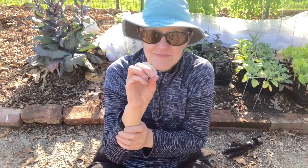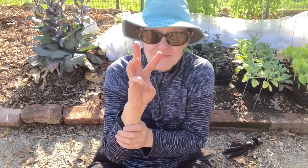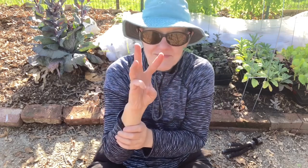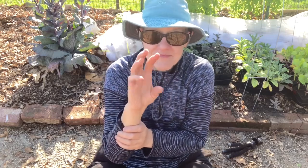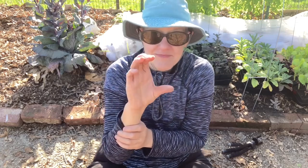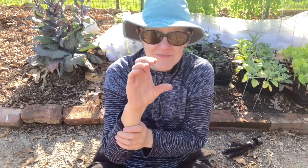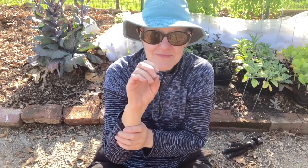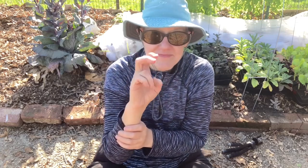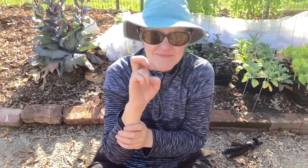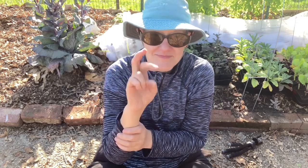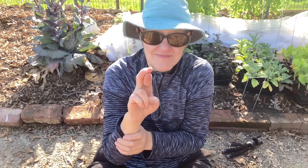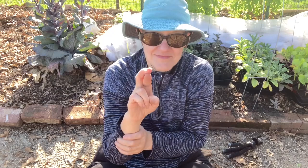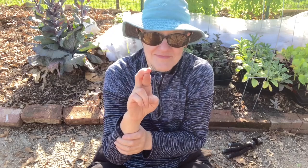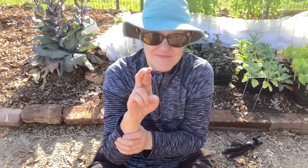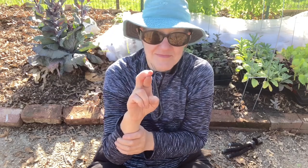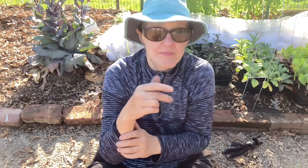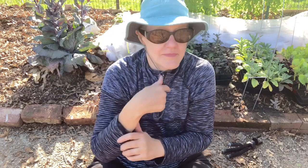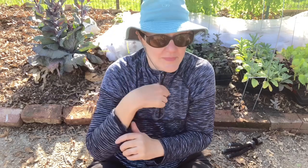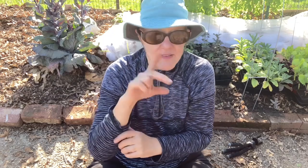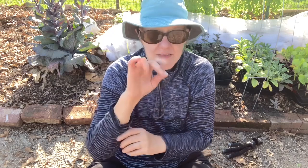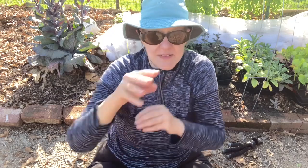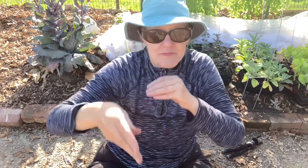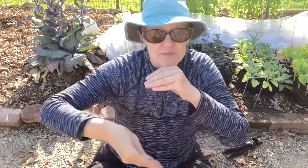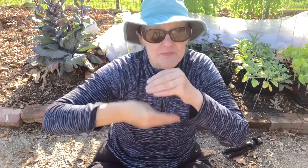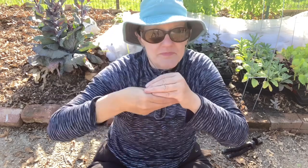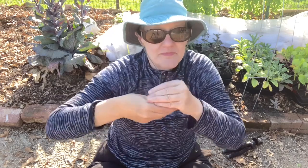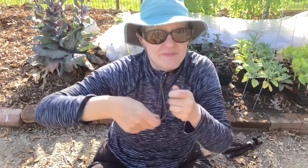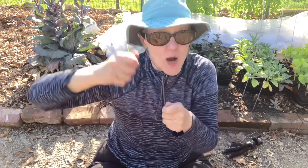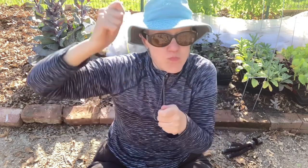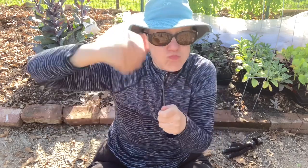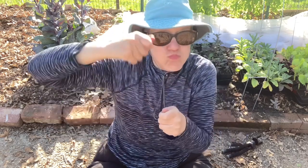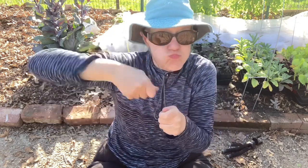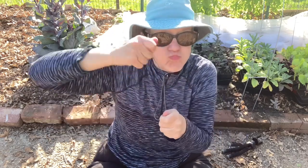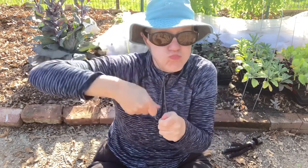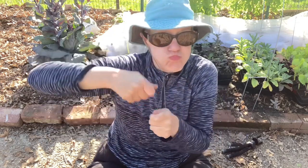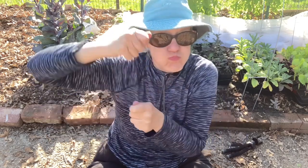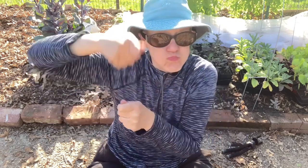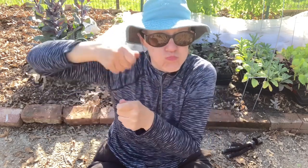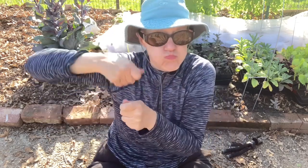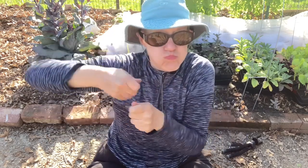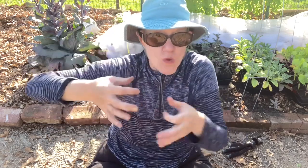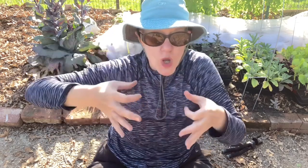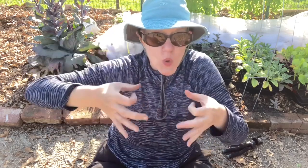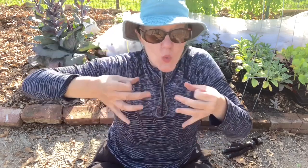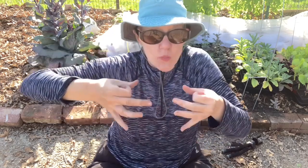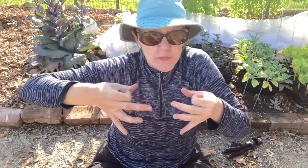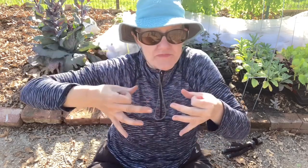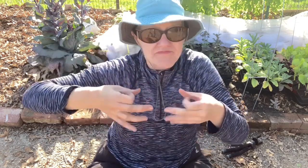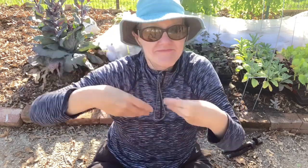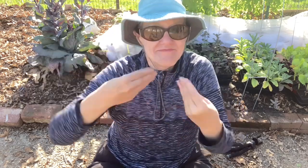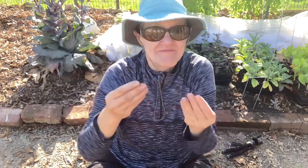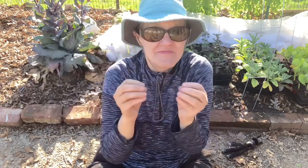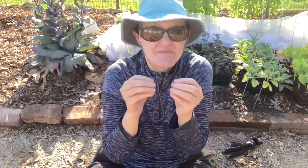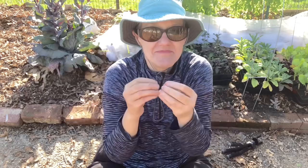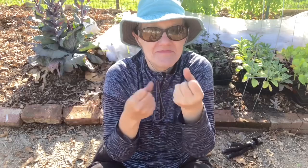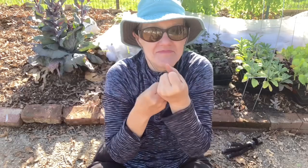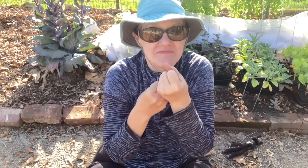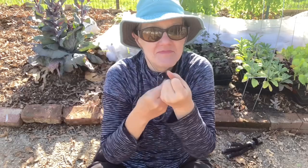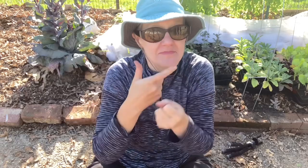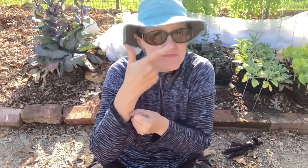hold row covers. Now I did add some stakes to give it more